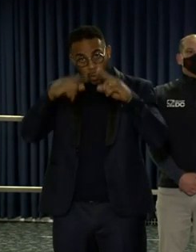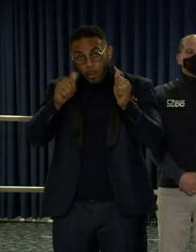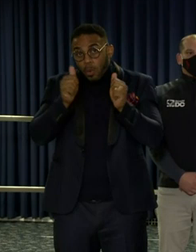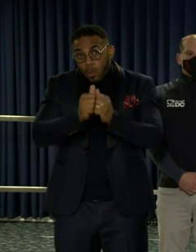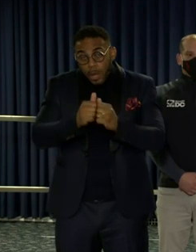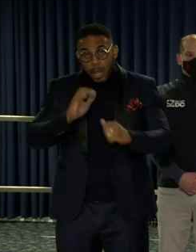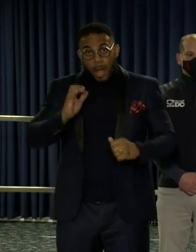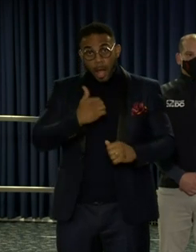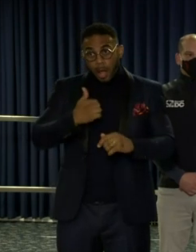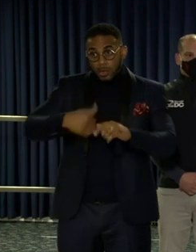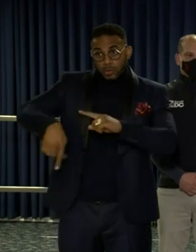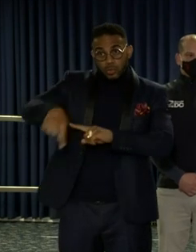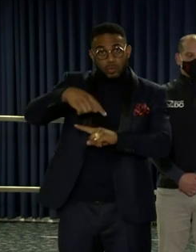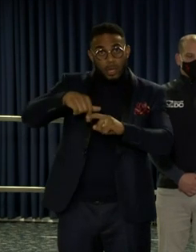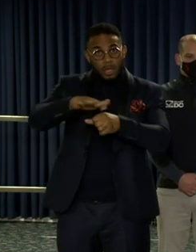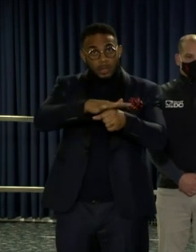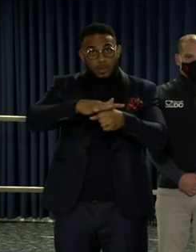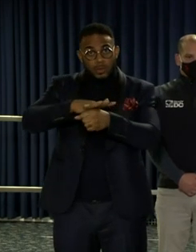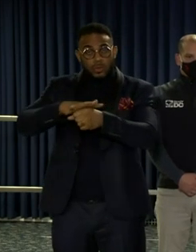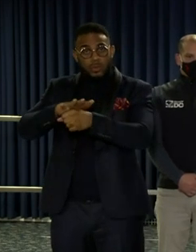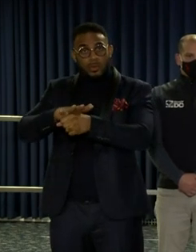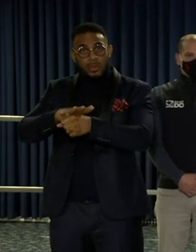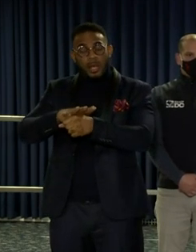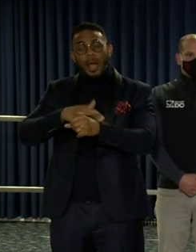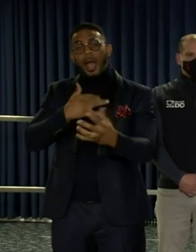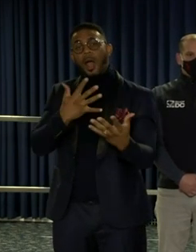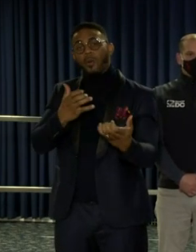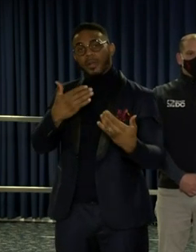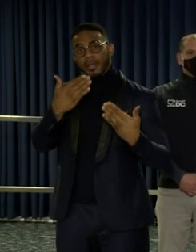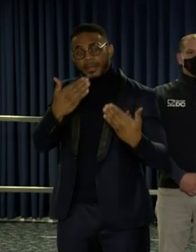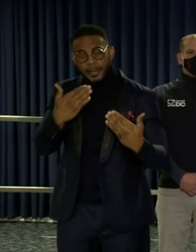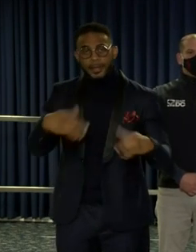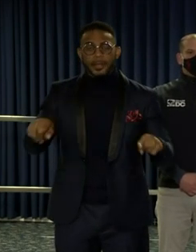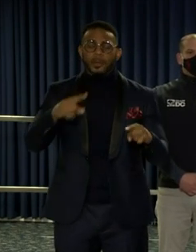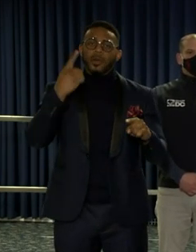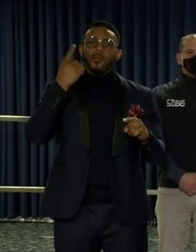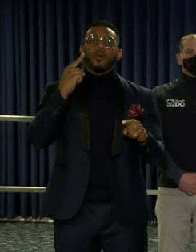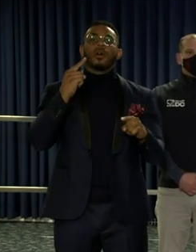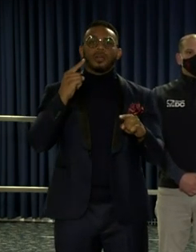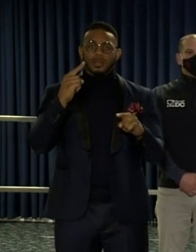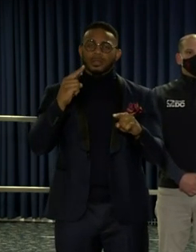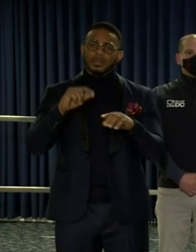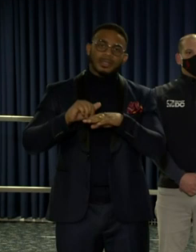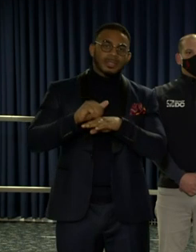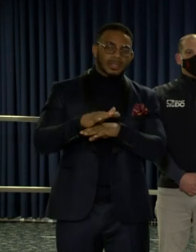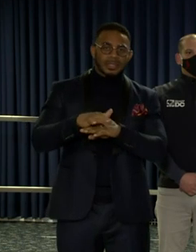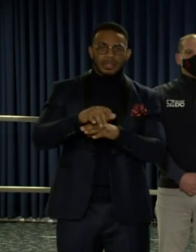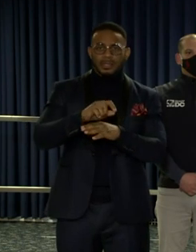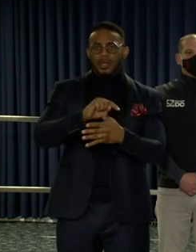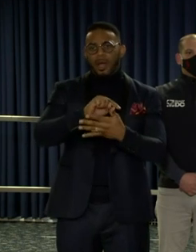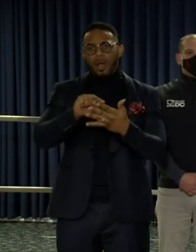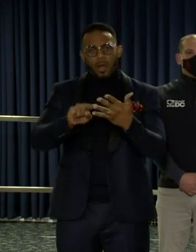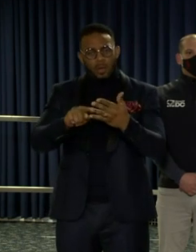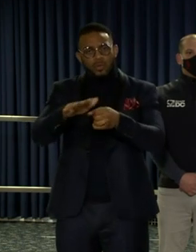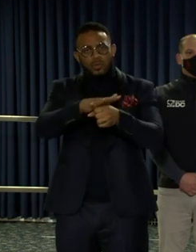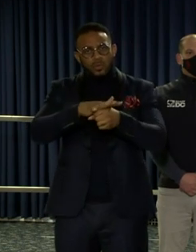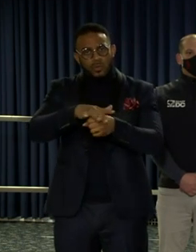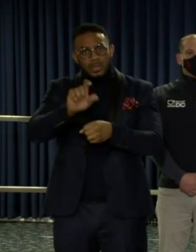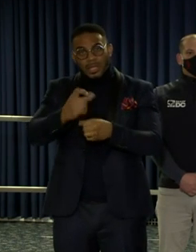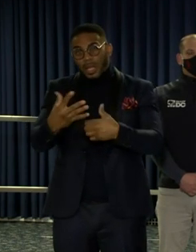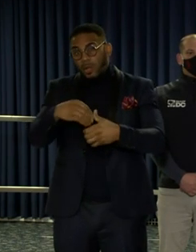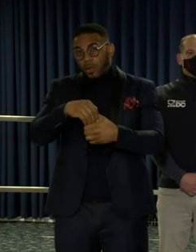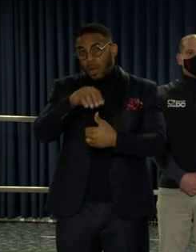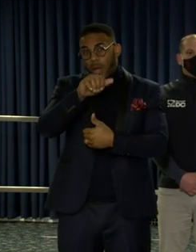with our surrounding jurisdictions, and I want to thank them for deploying. Those jurisdictions